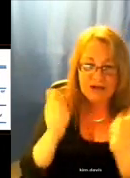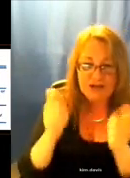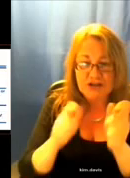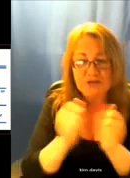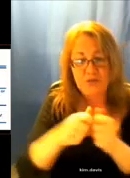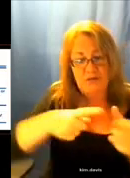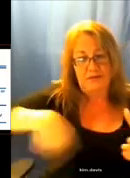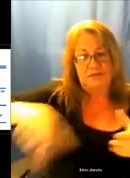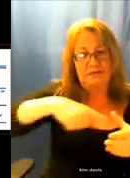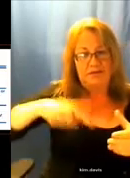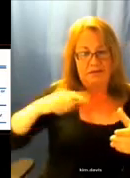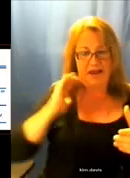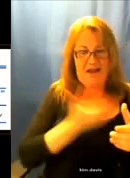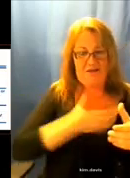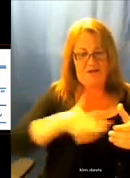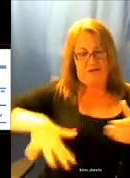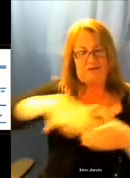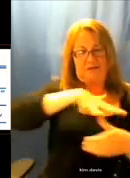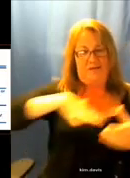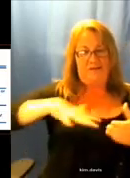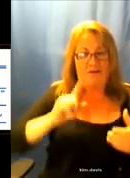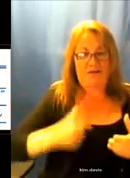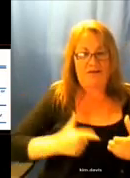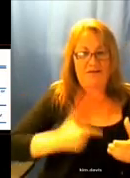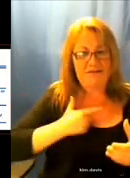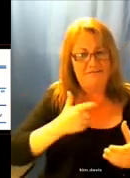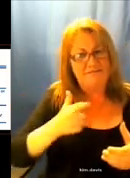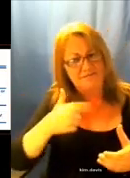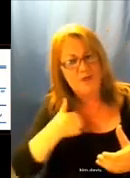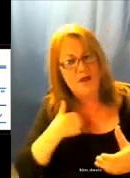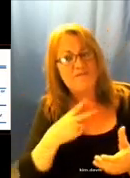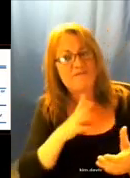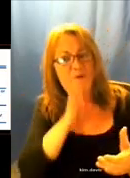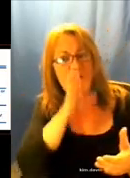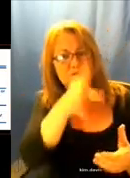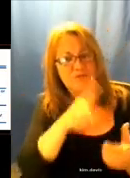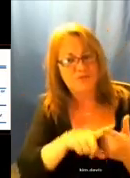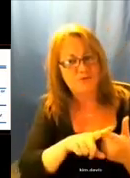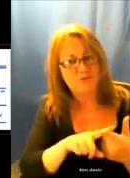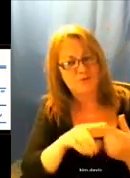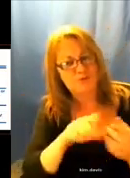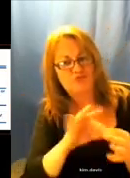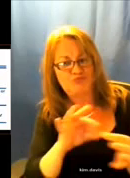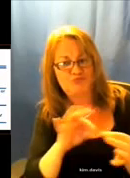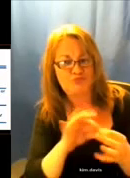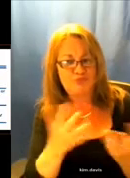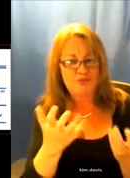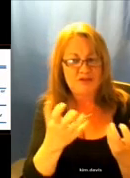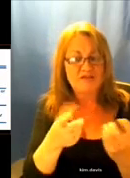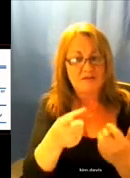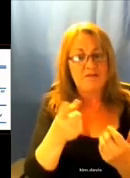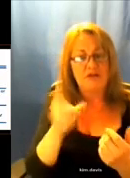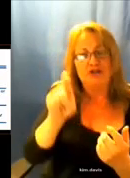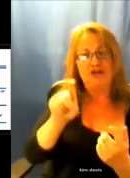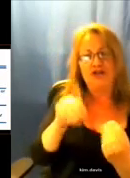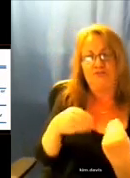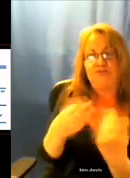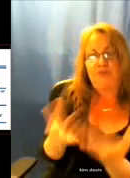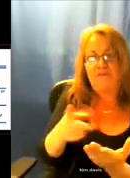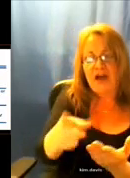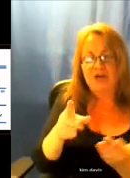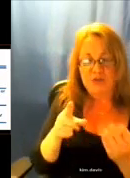disagreements or information or changes within the environment of where there is a resident.